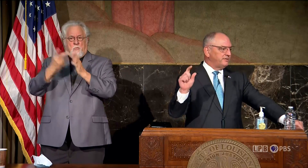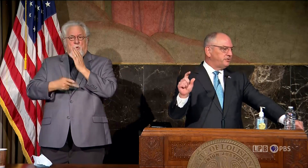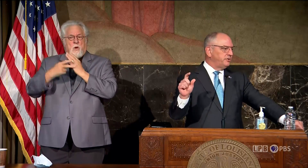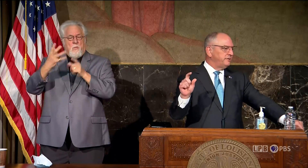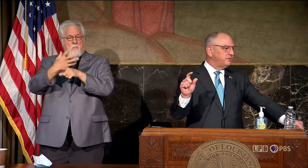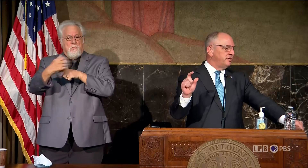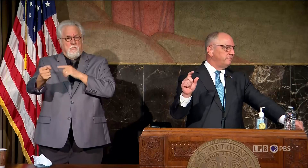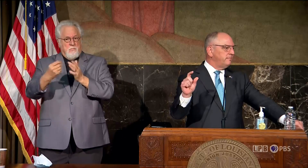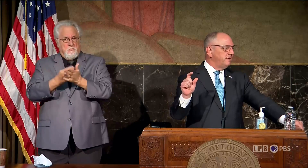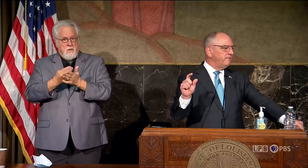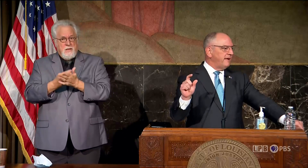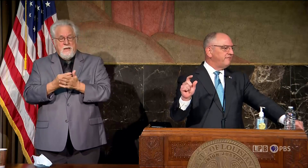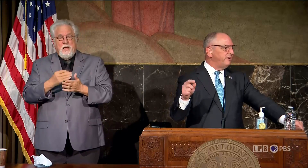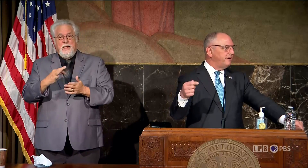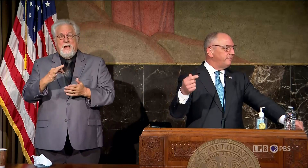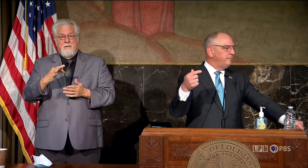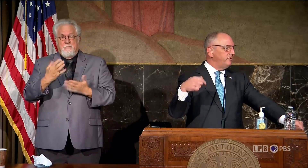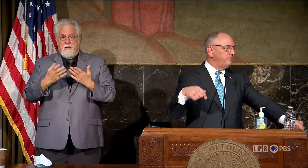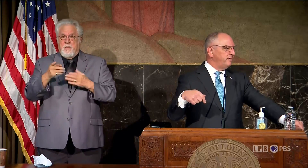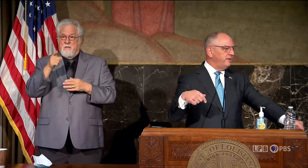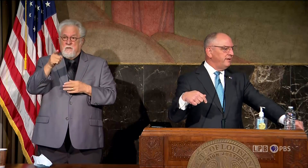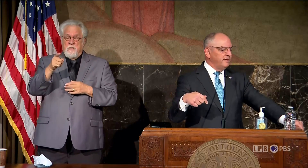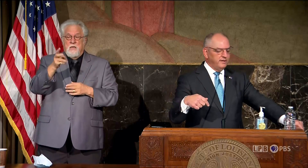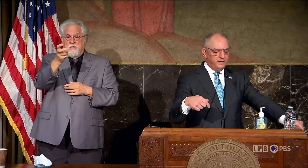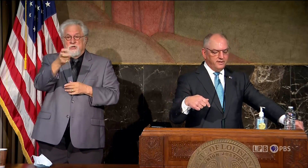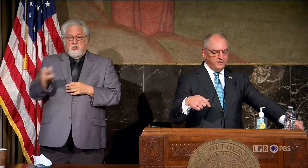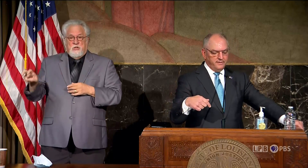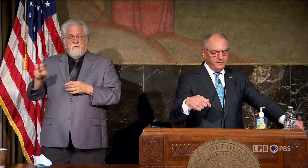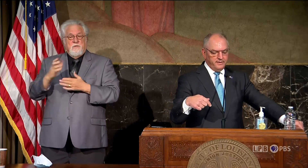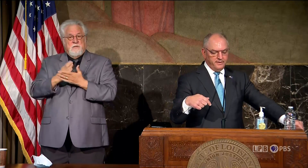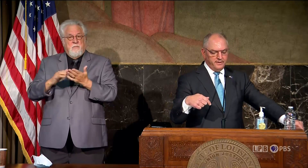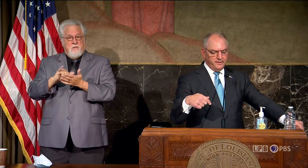if not, should some of that funding be moved to the